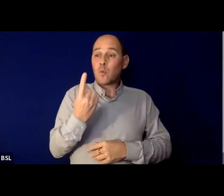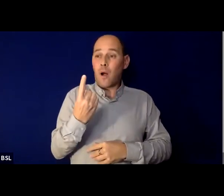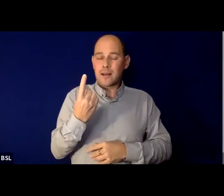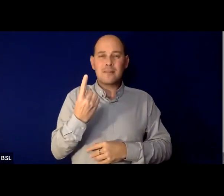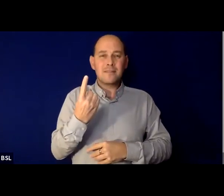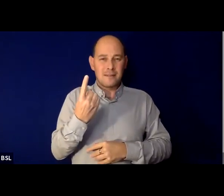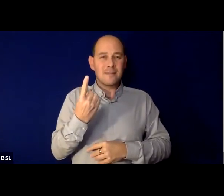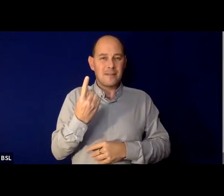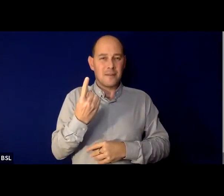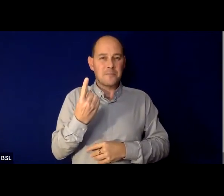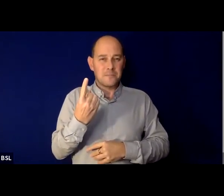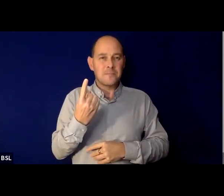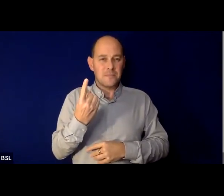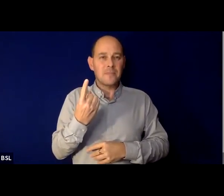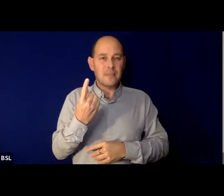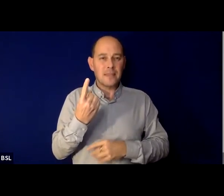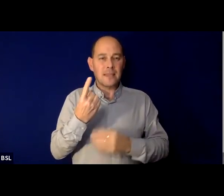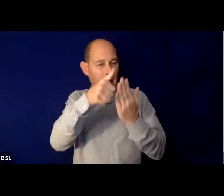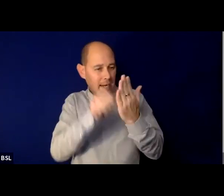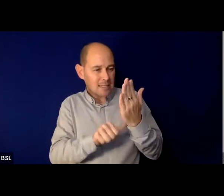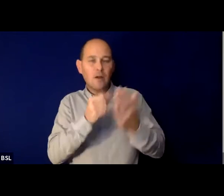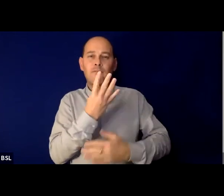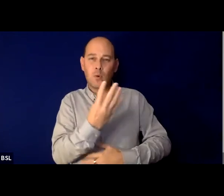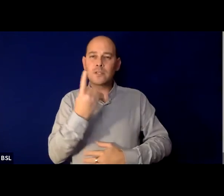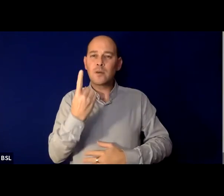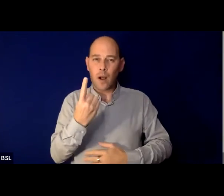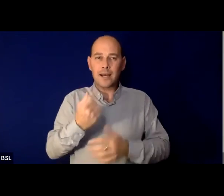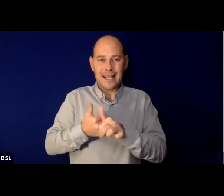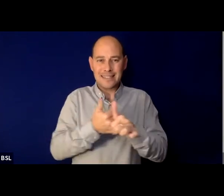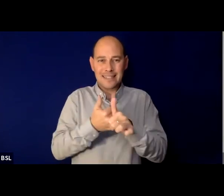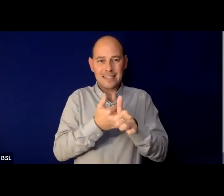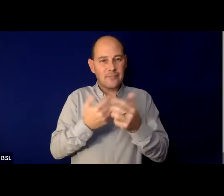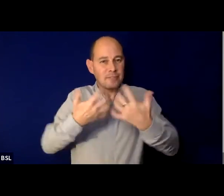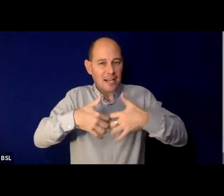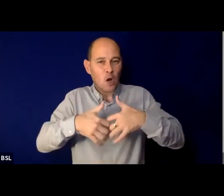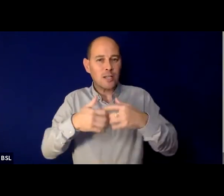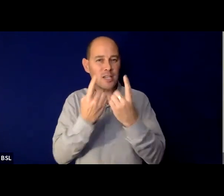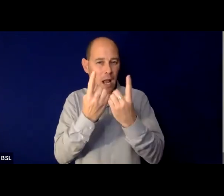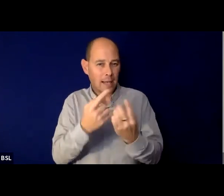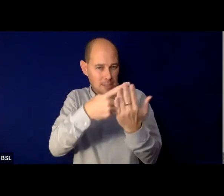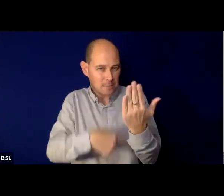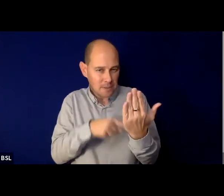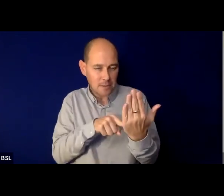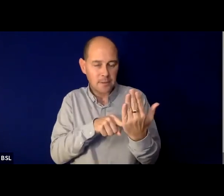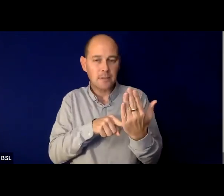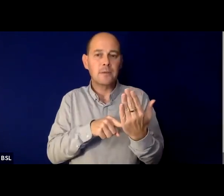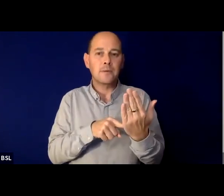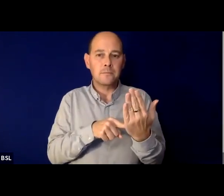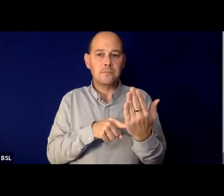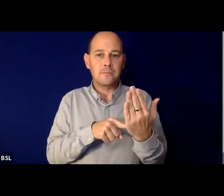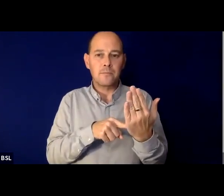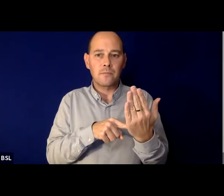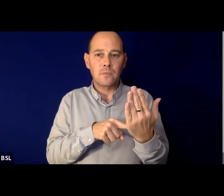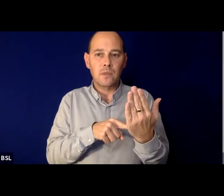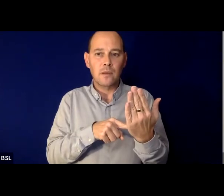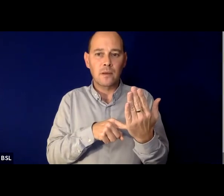them. The criteria to leave is that some of the product is not based, maybe because of the technology,